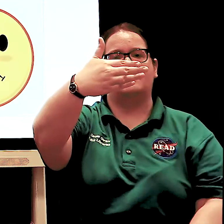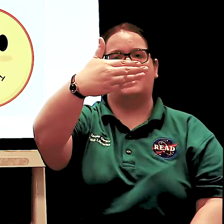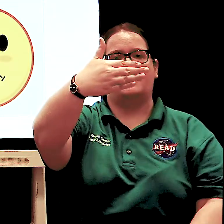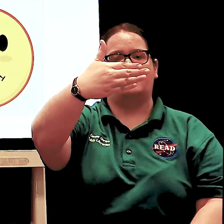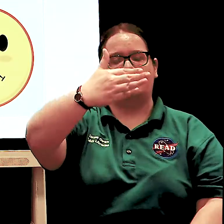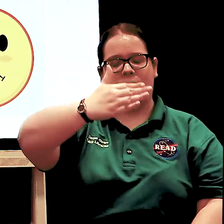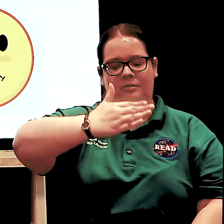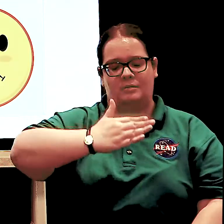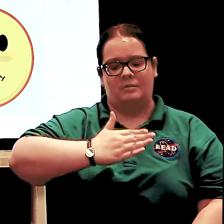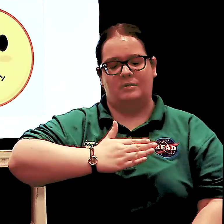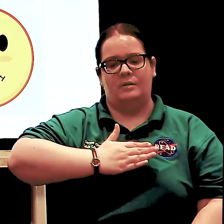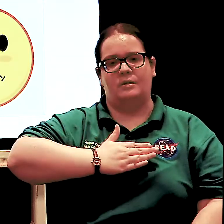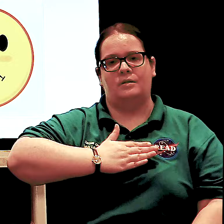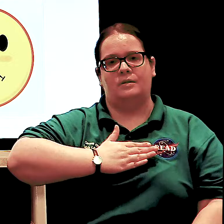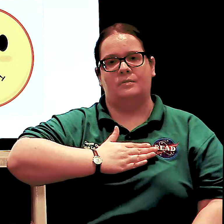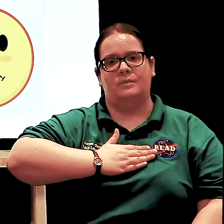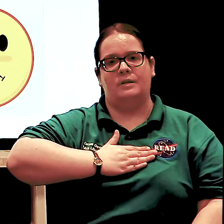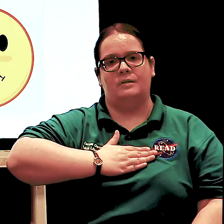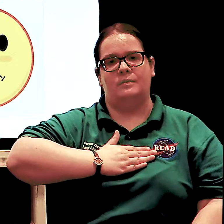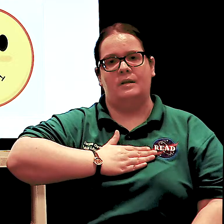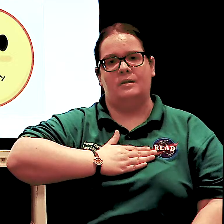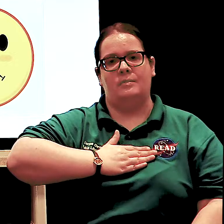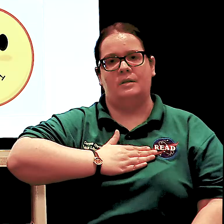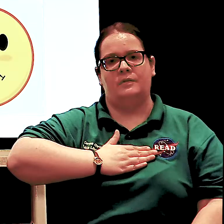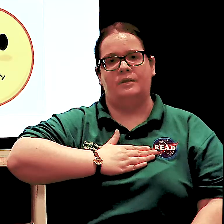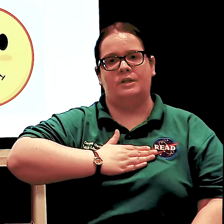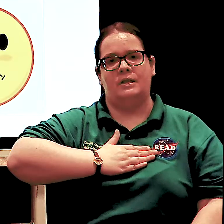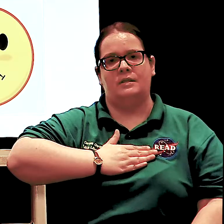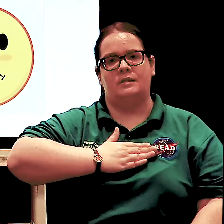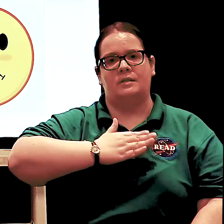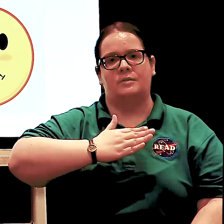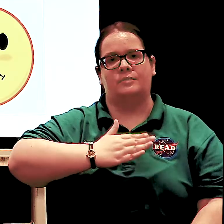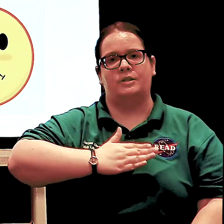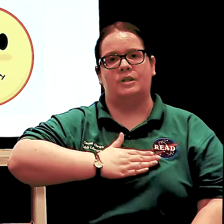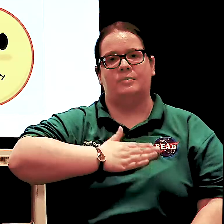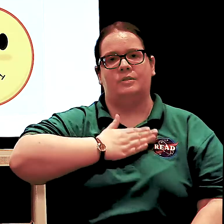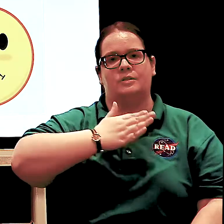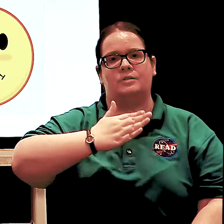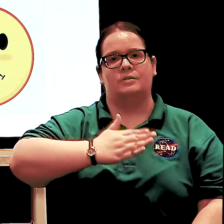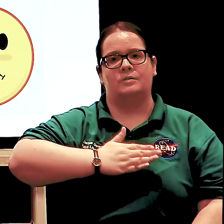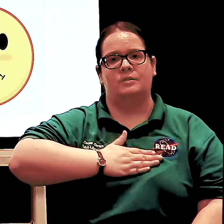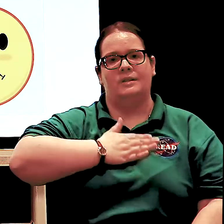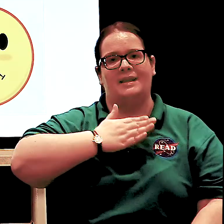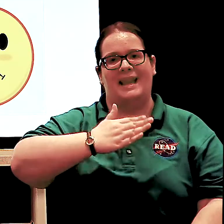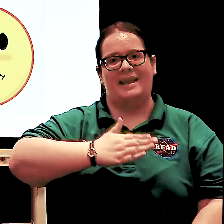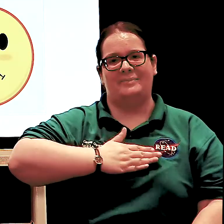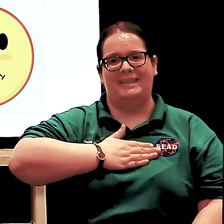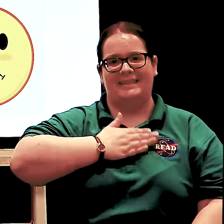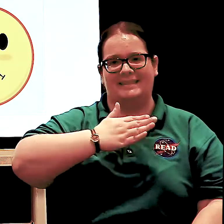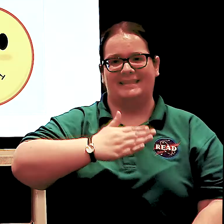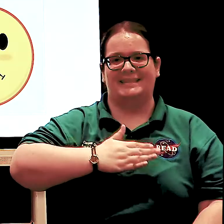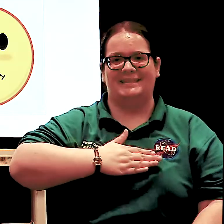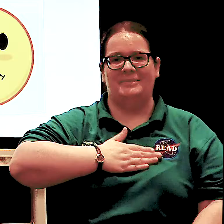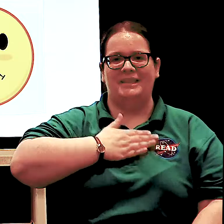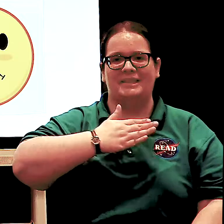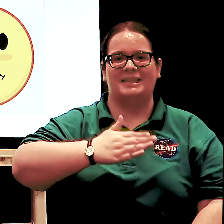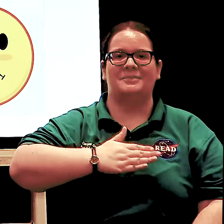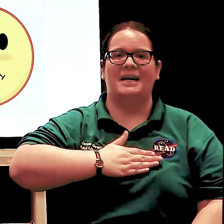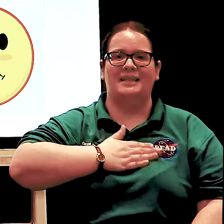up. And you're going to put it right in the middle of your chest and brush upwards. Happy. Make sure you're smiling when